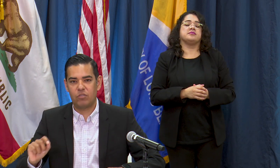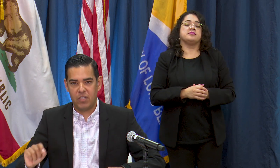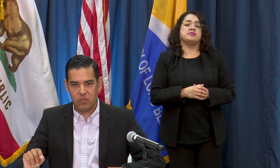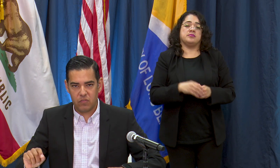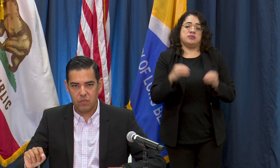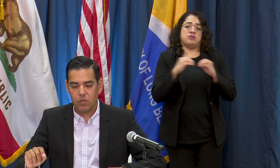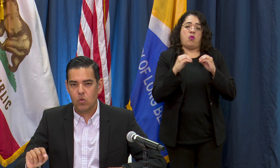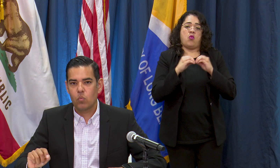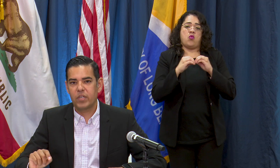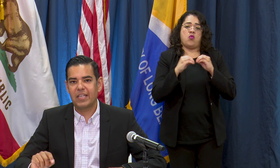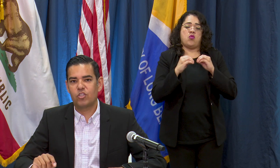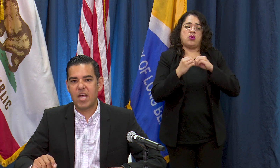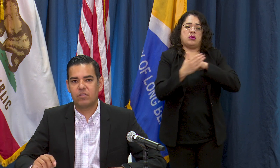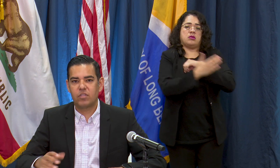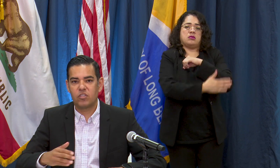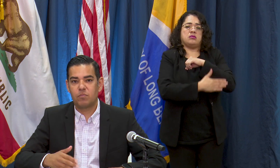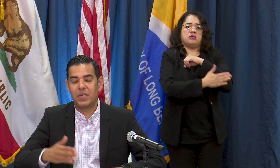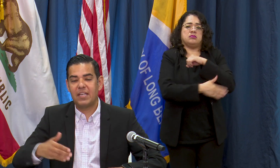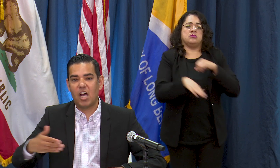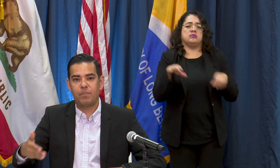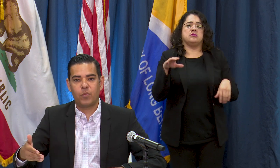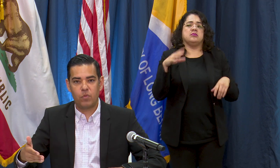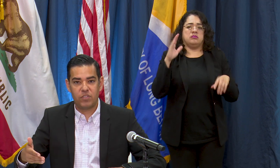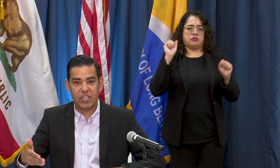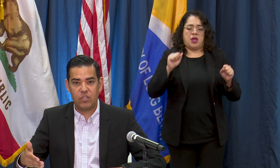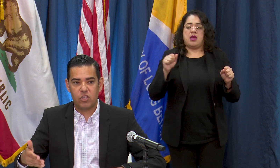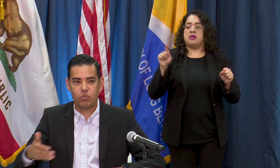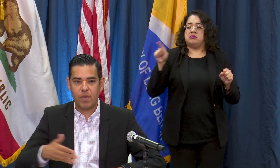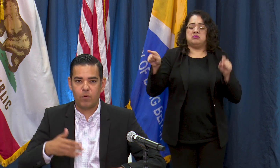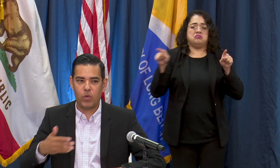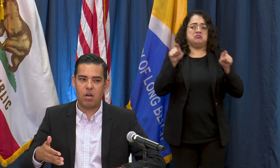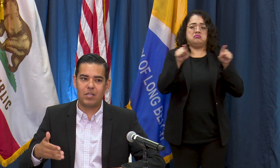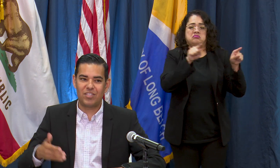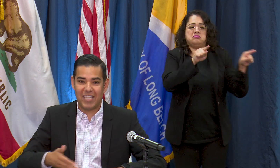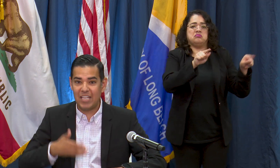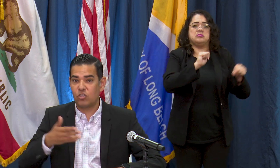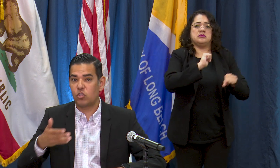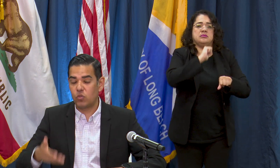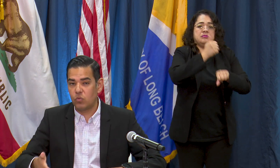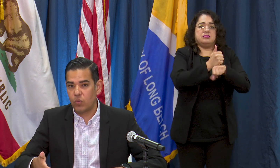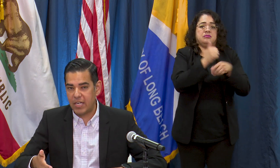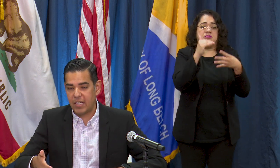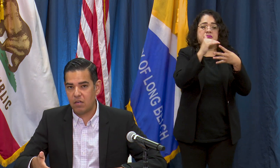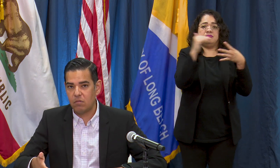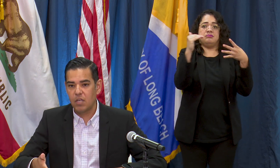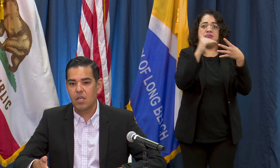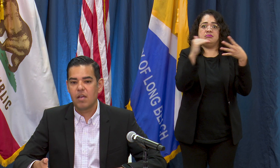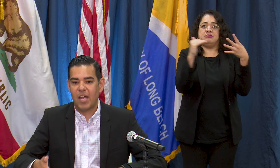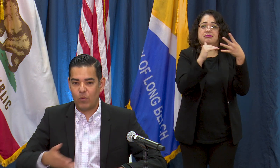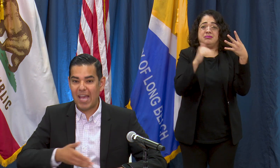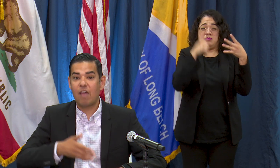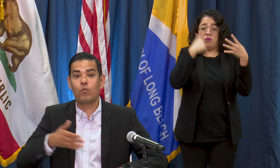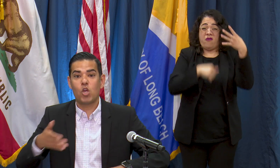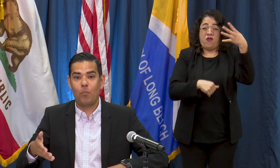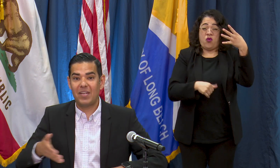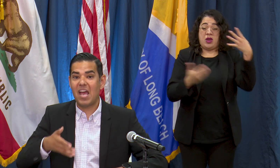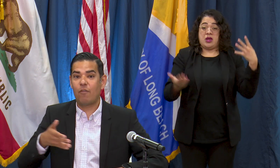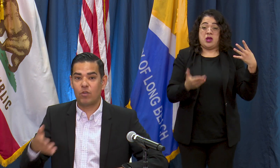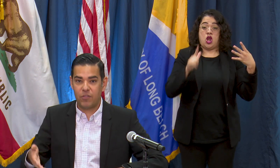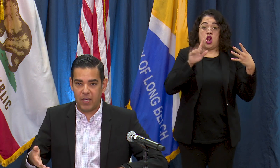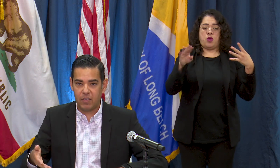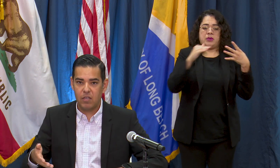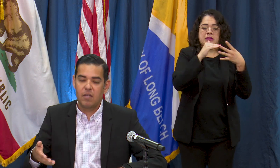more counties would get a chance to speed up through the stages. Remember, we are in stage 2 right now, and we have